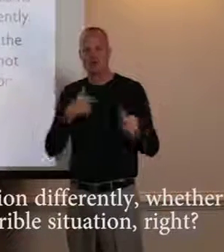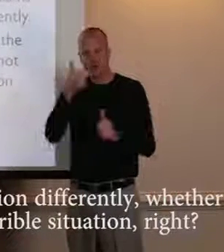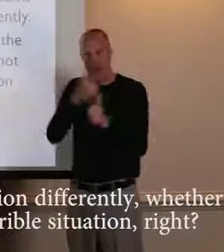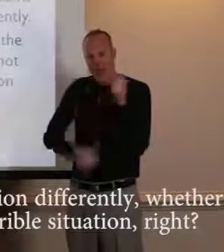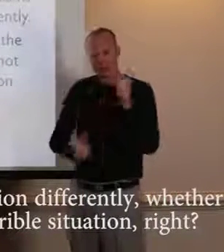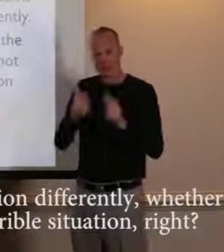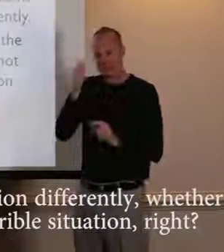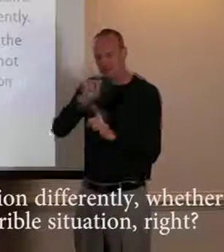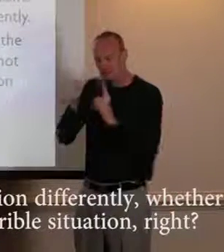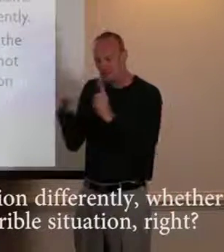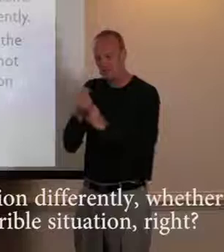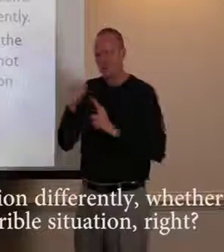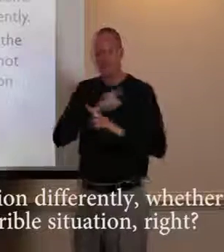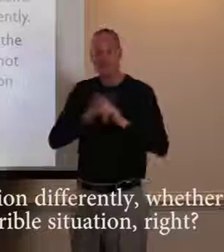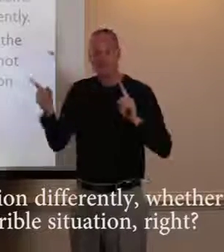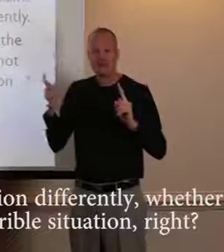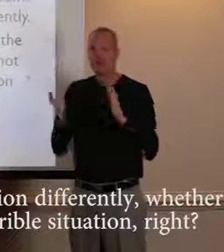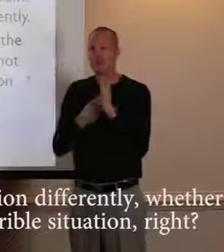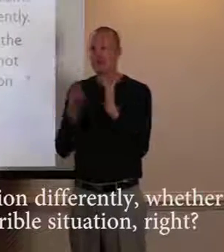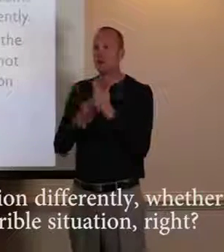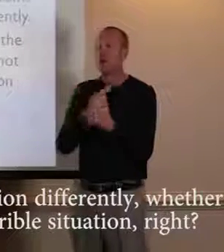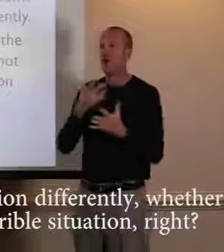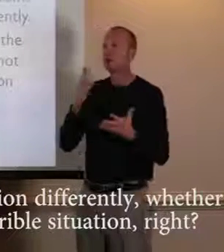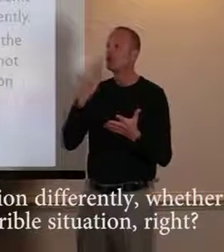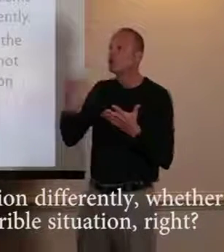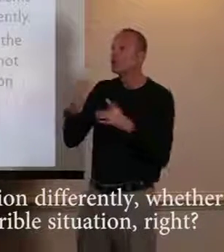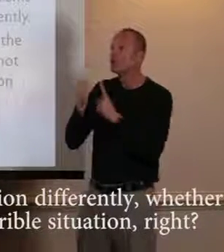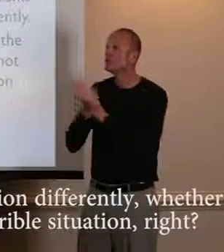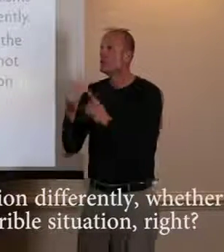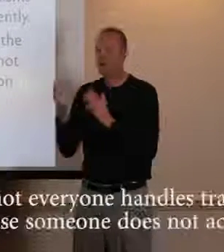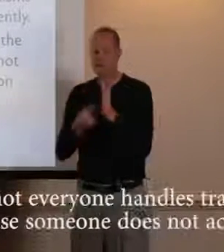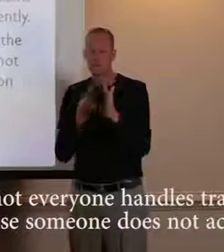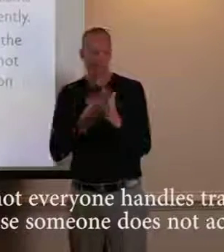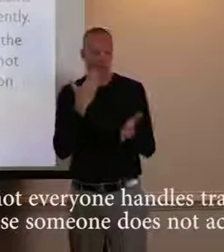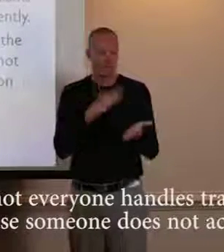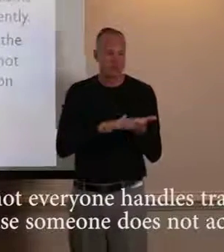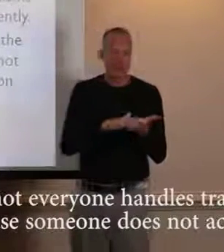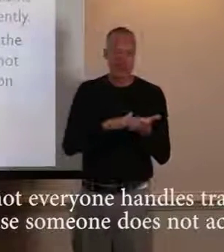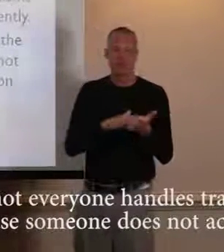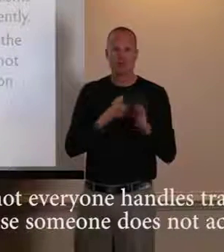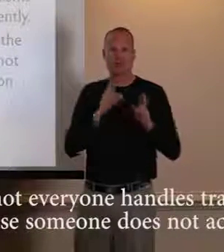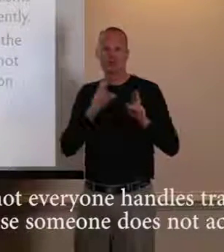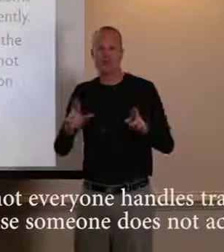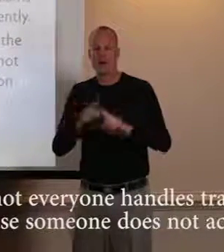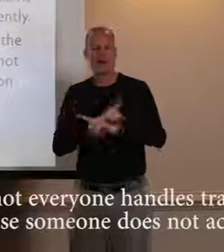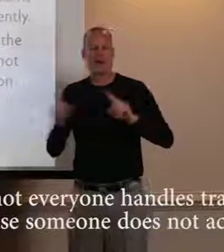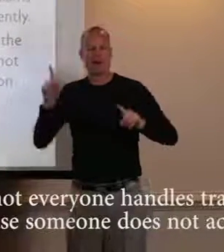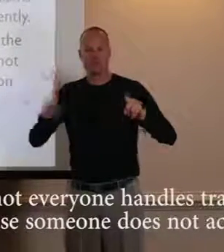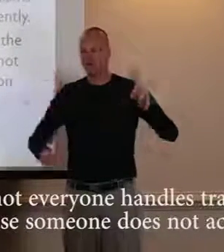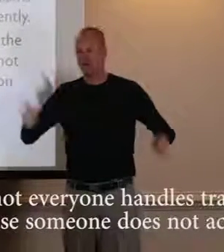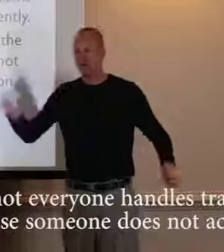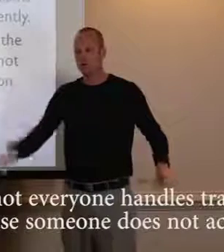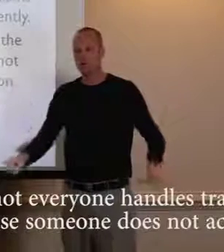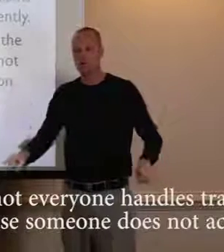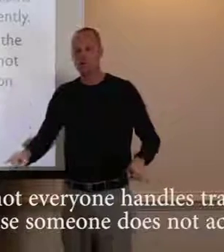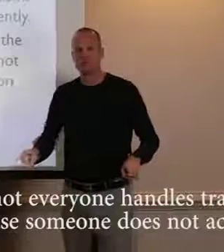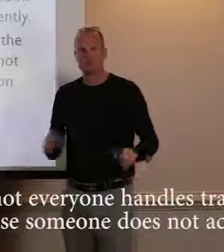differently, whether it's a wonderful situation or a terrible situation, right? So it would make sense that not everyone handles trauma the same